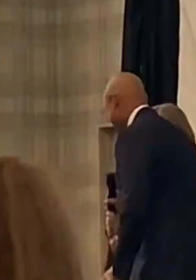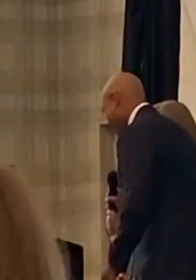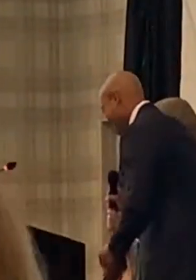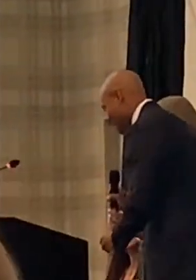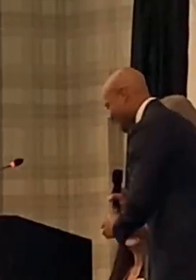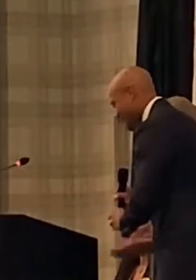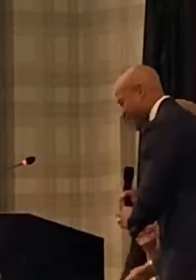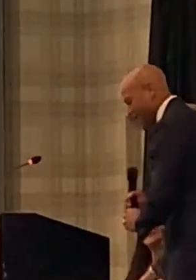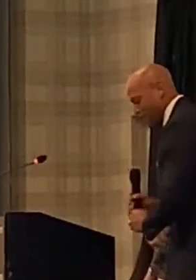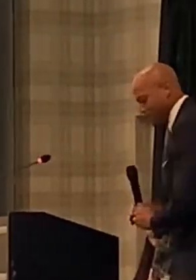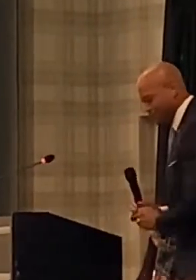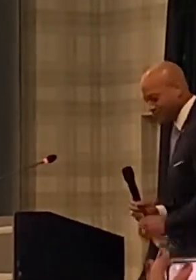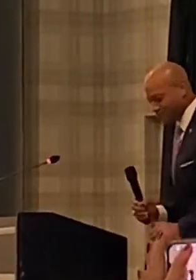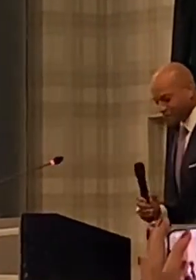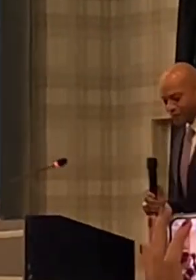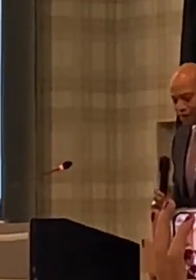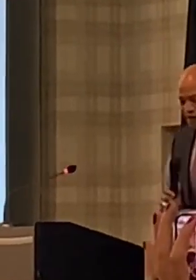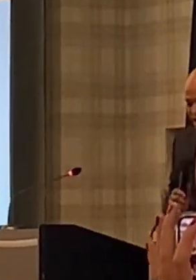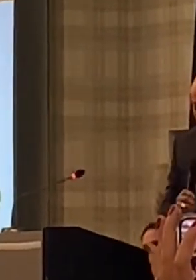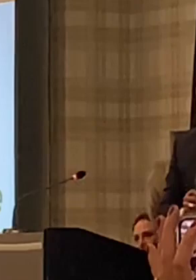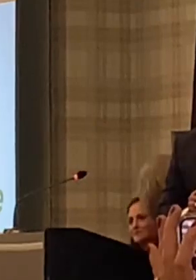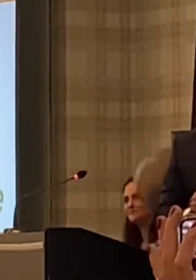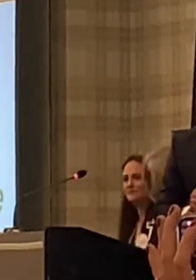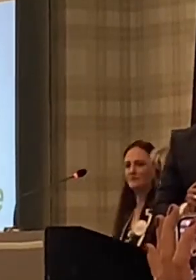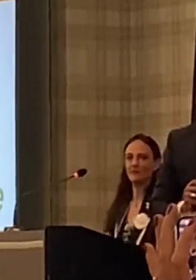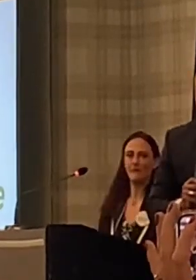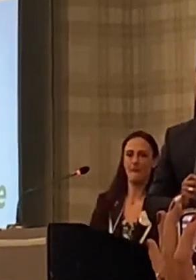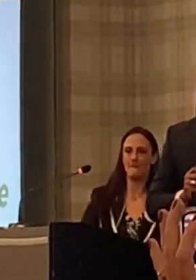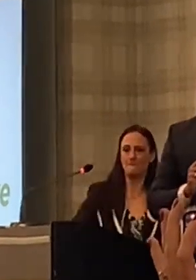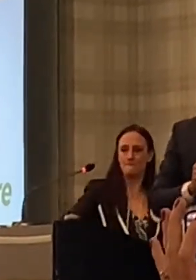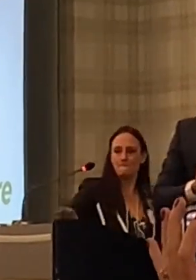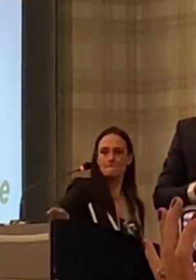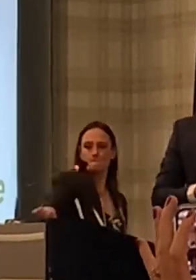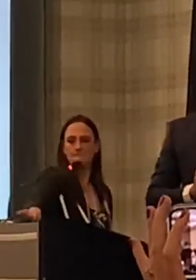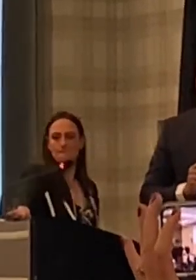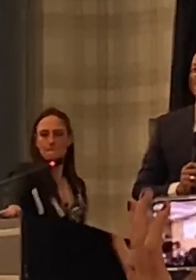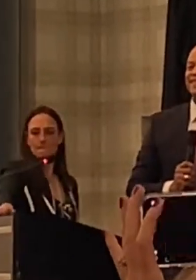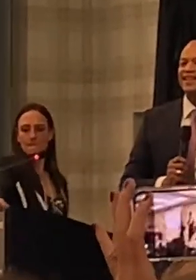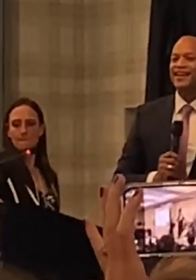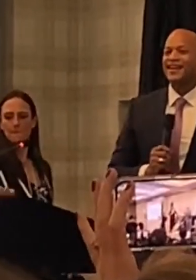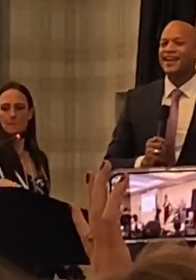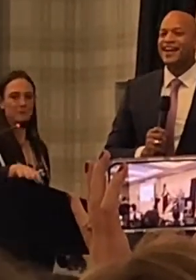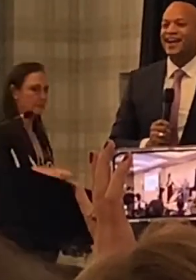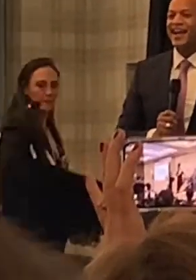thank you so much I um first off good morning everybody